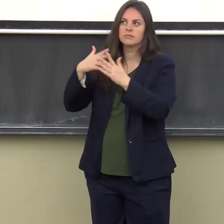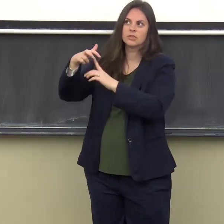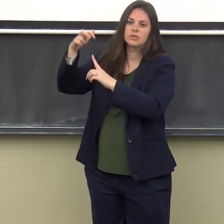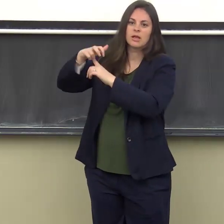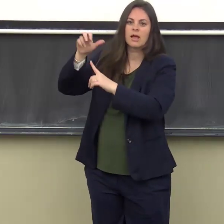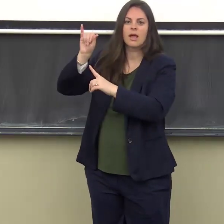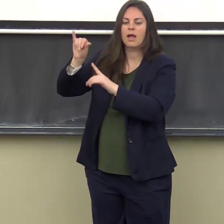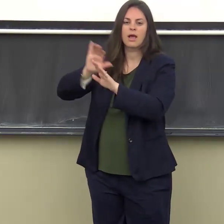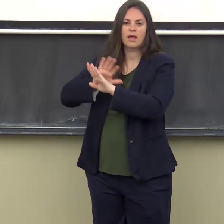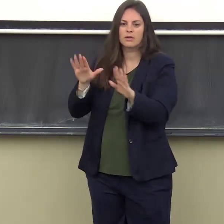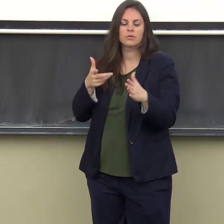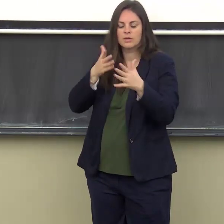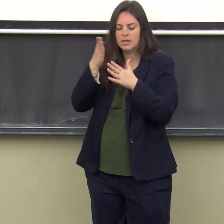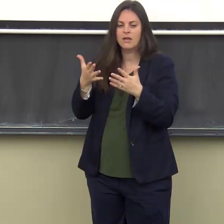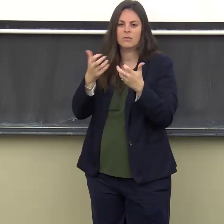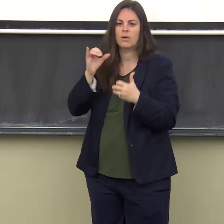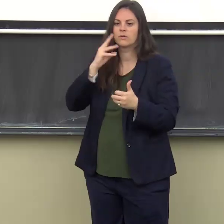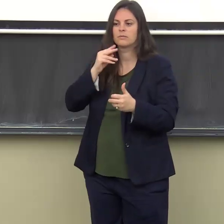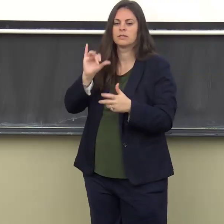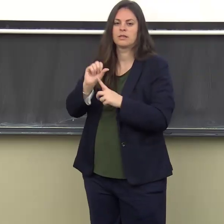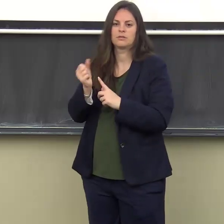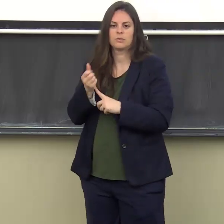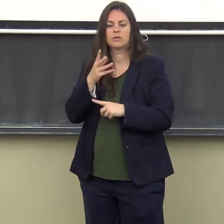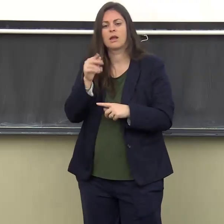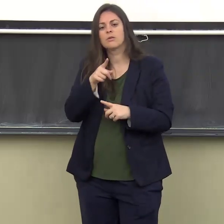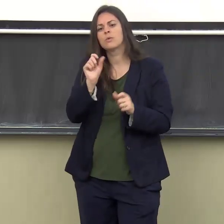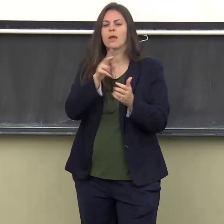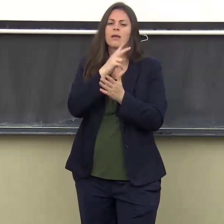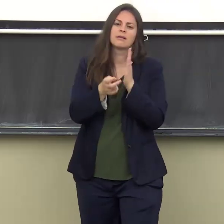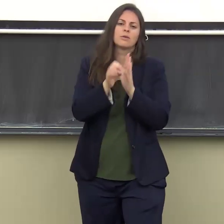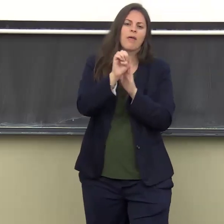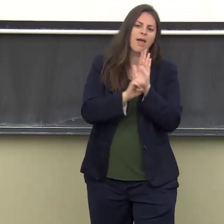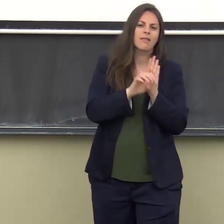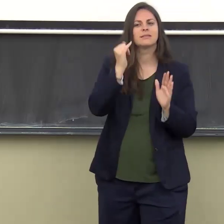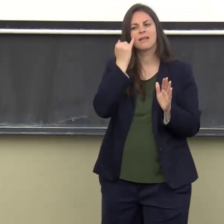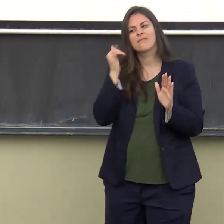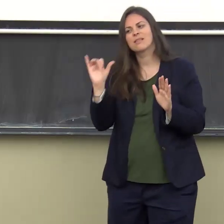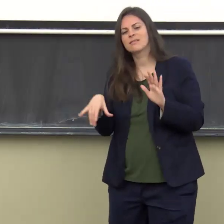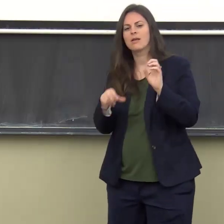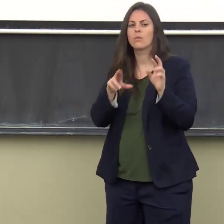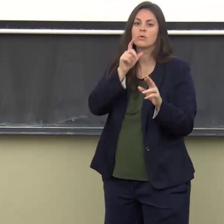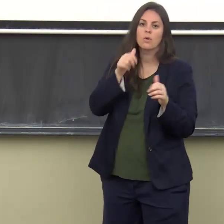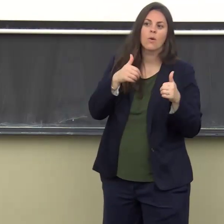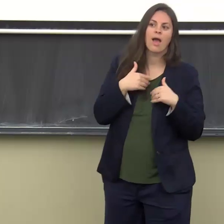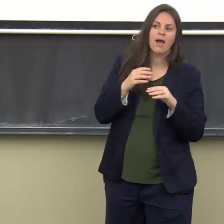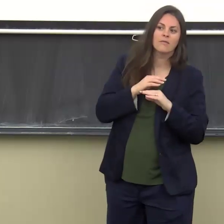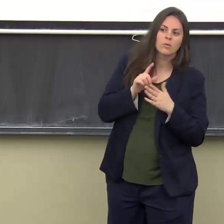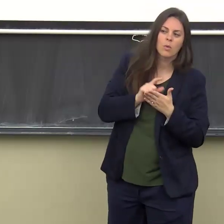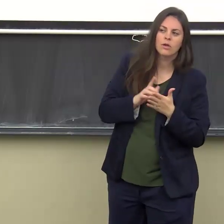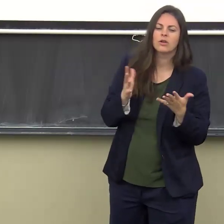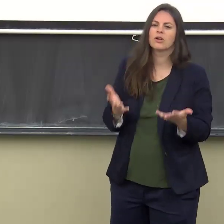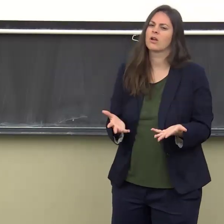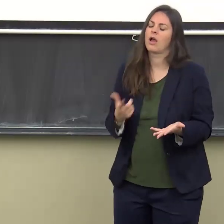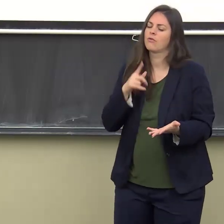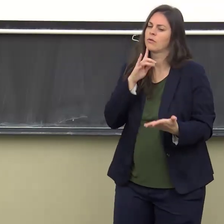want to work toward. So, and you can get into the ethics of, well, what if it's that, or you don't have a lawyer? Then I think we're really